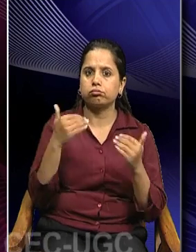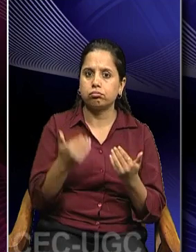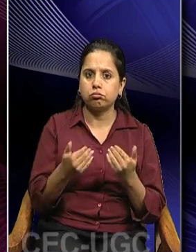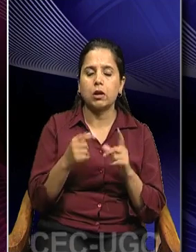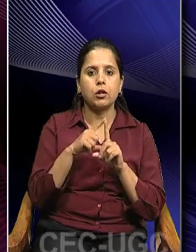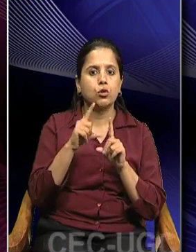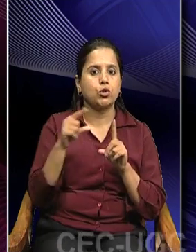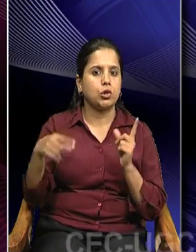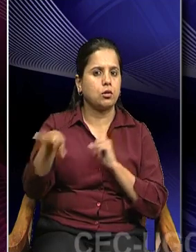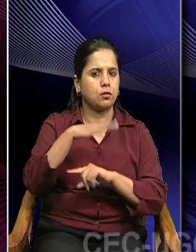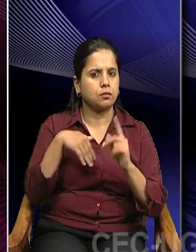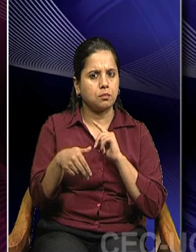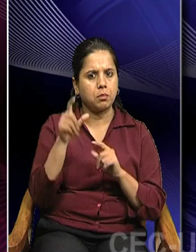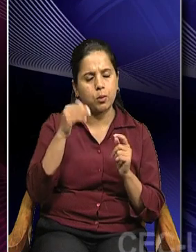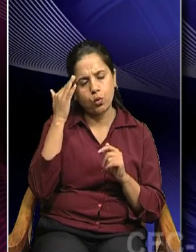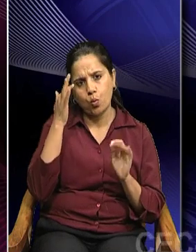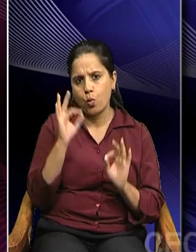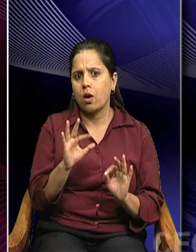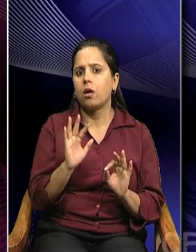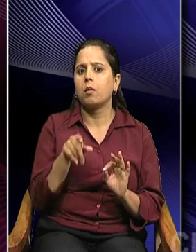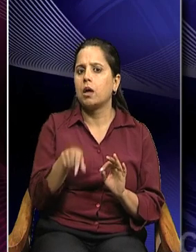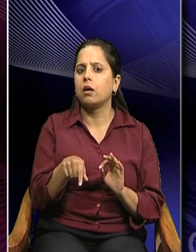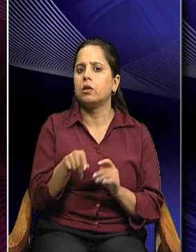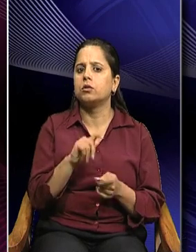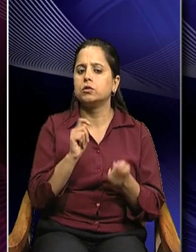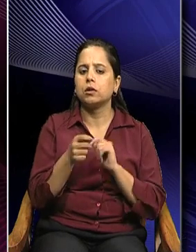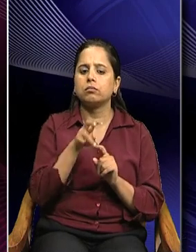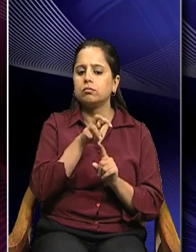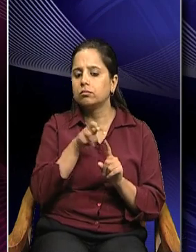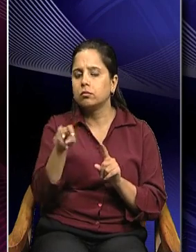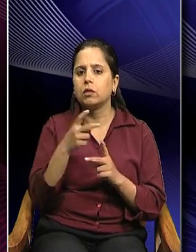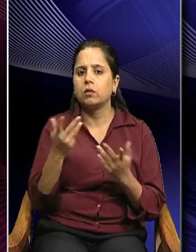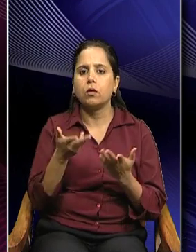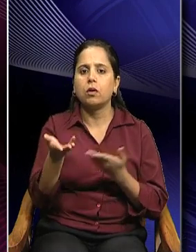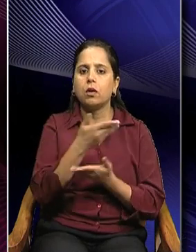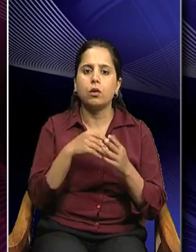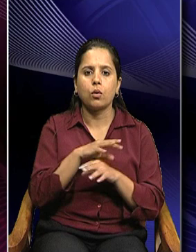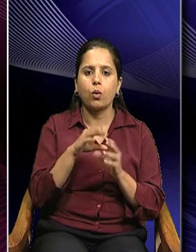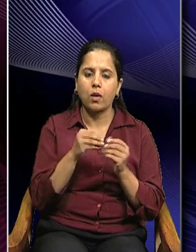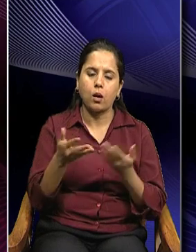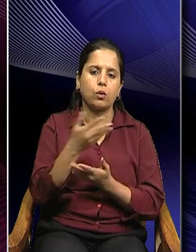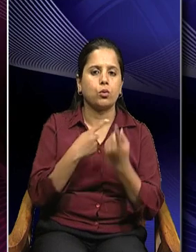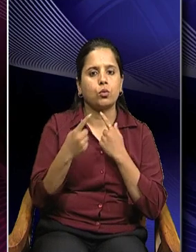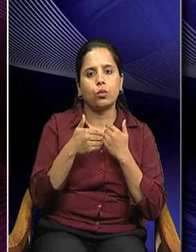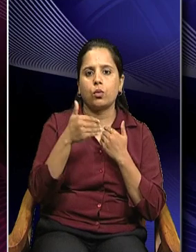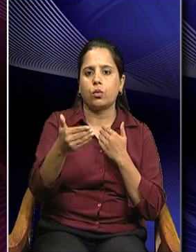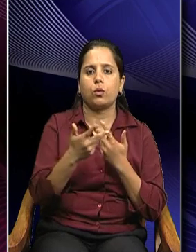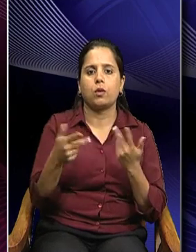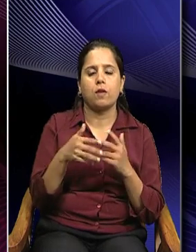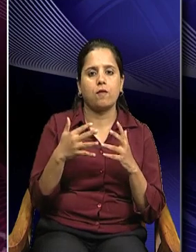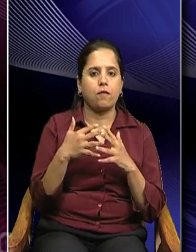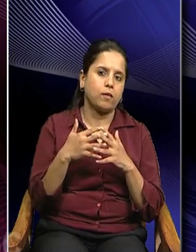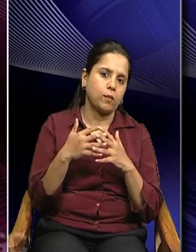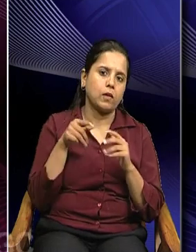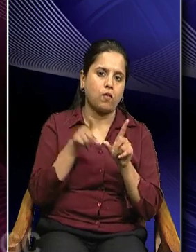digital era, and what are the shifting preferences that all we are going to discuss when we talk about